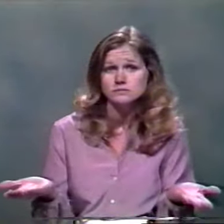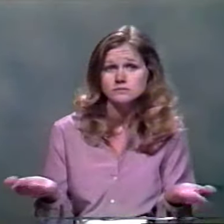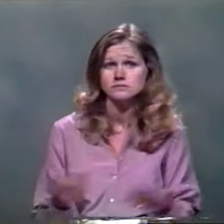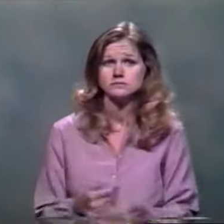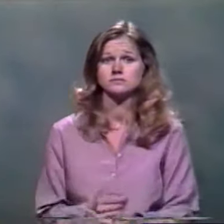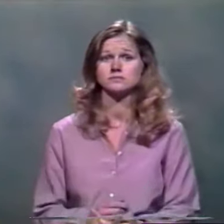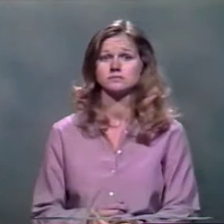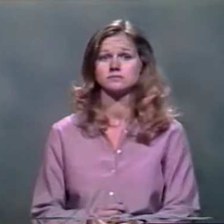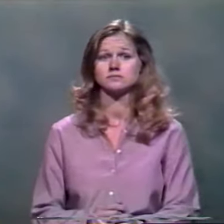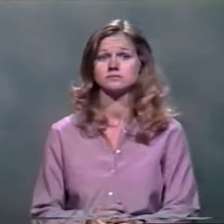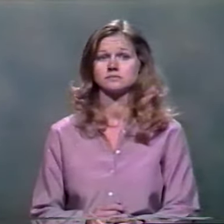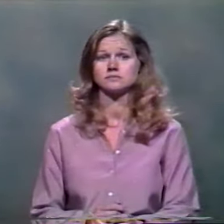What time is it now?